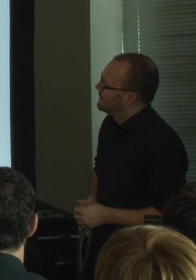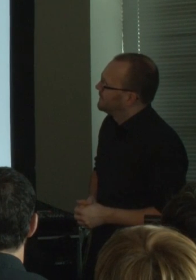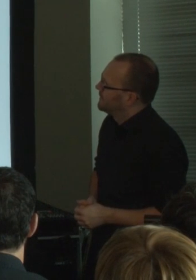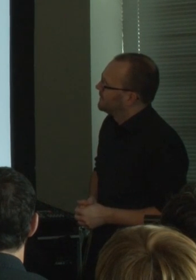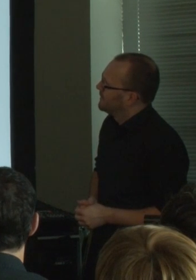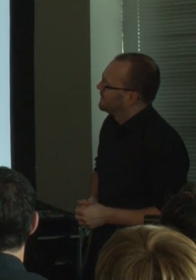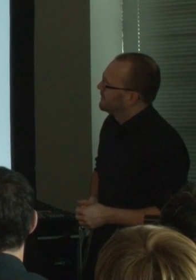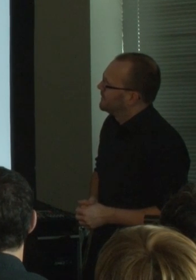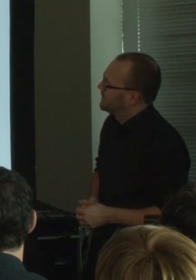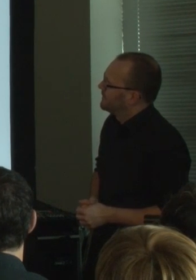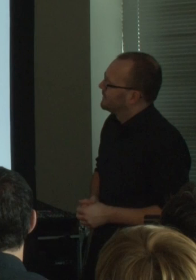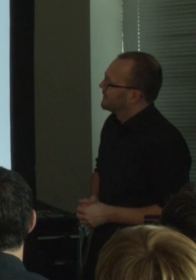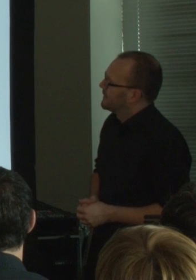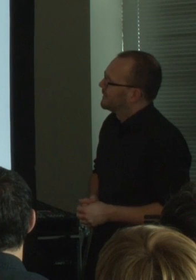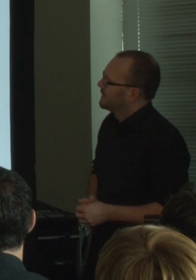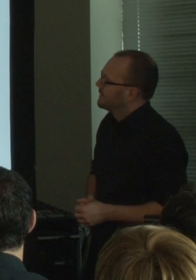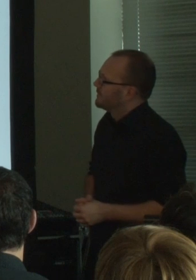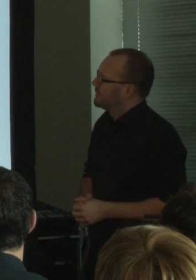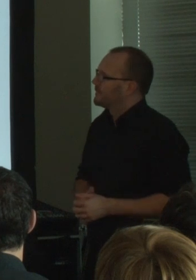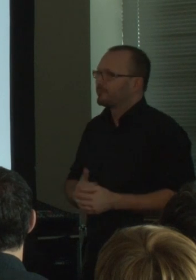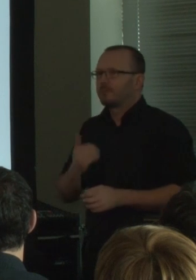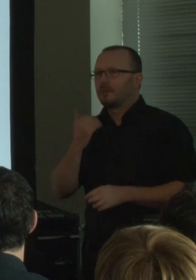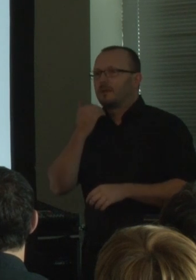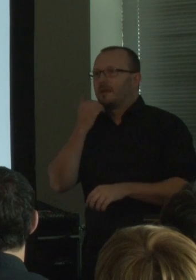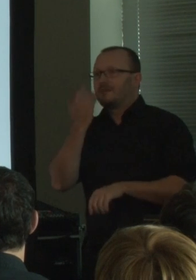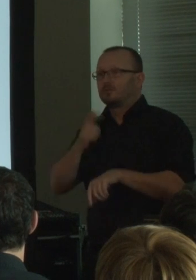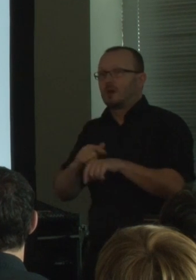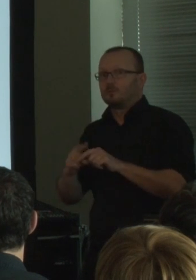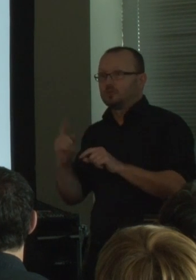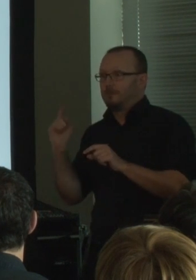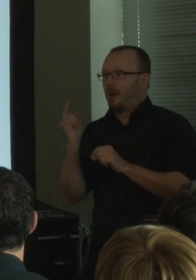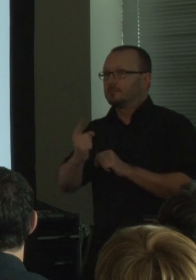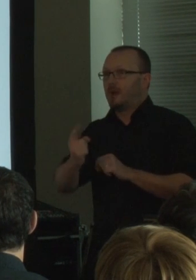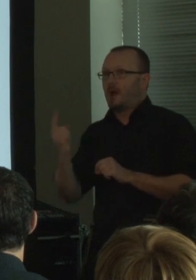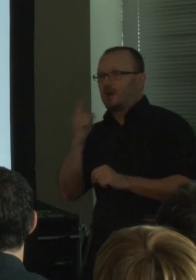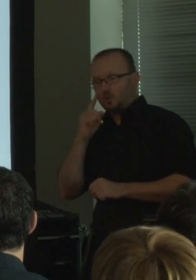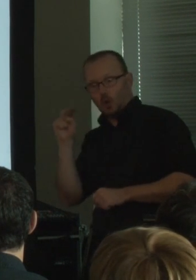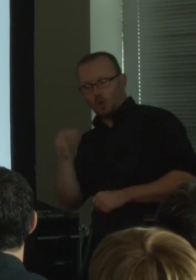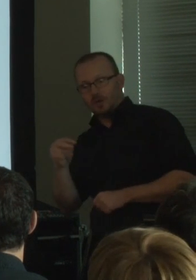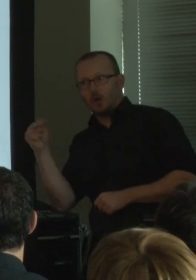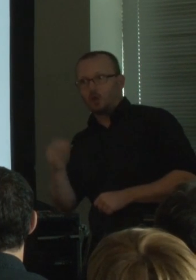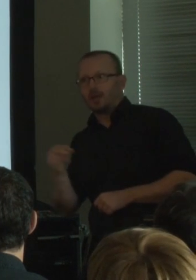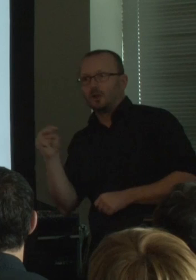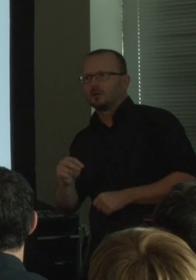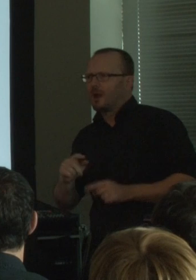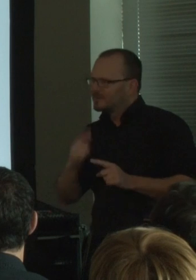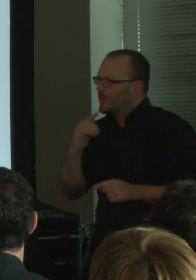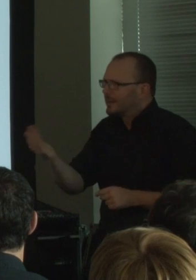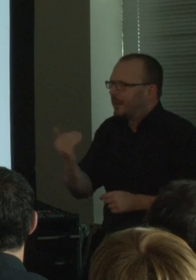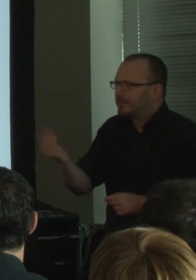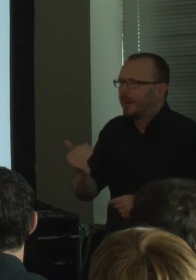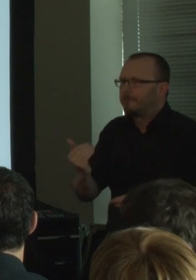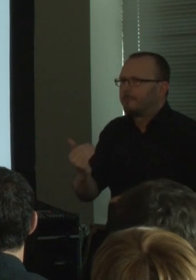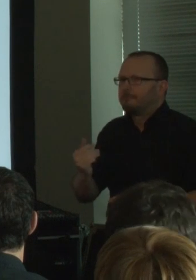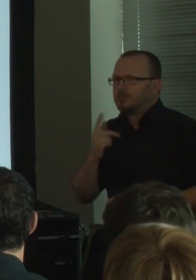Every time she passed by, I see her looking. I called her to come, but she's